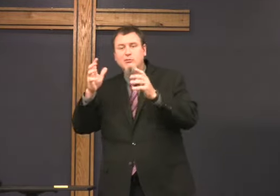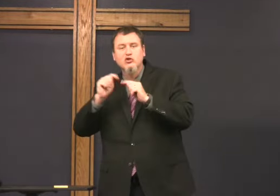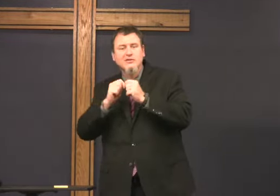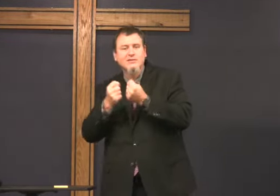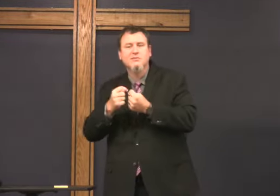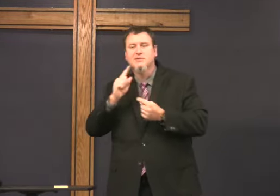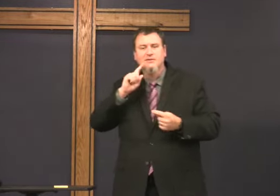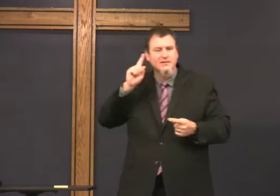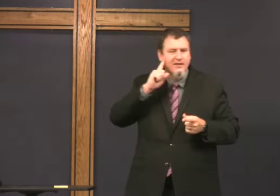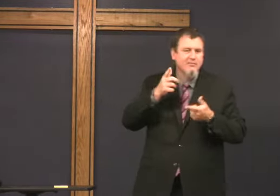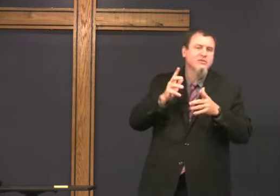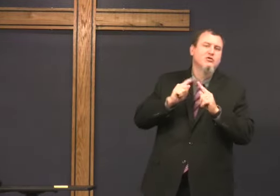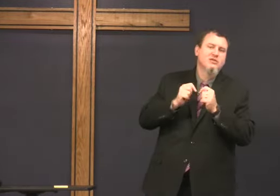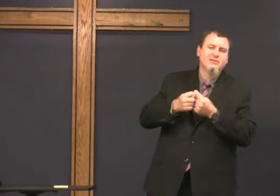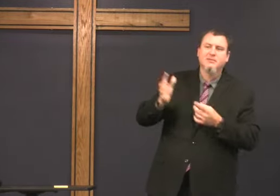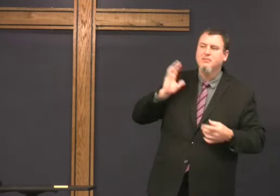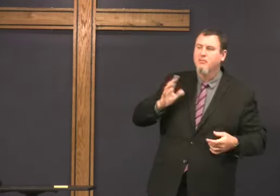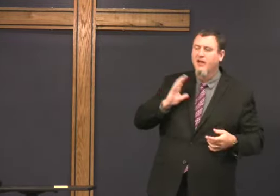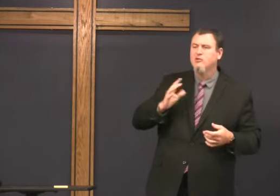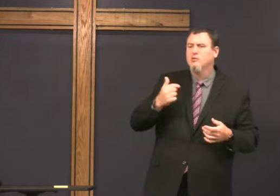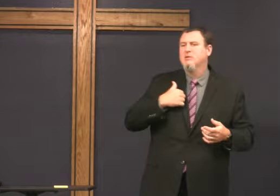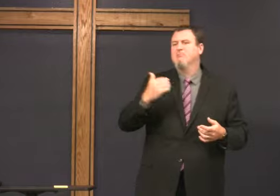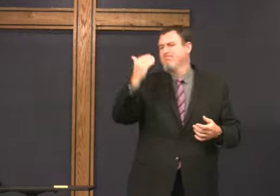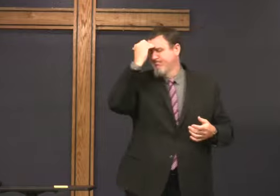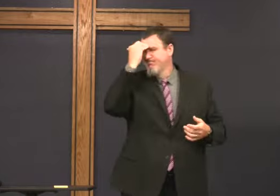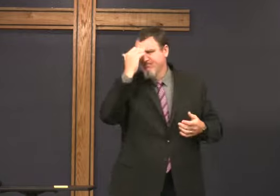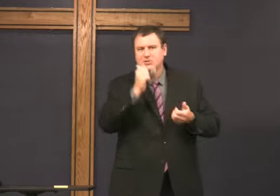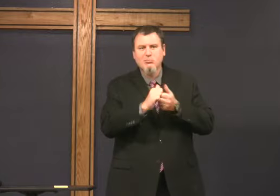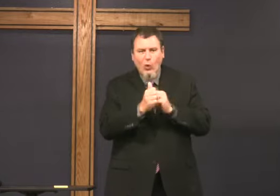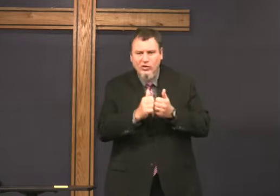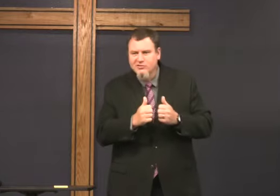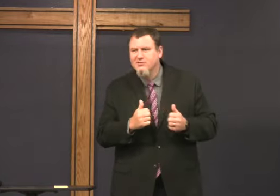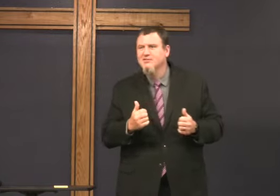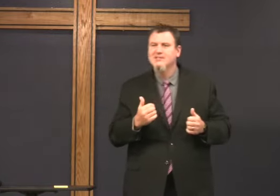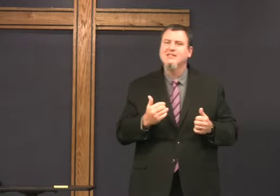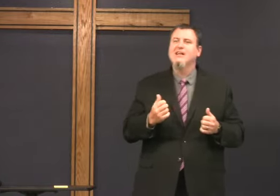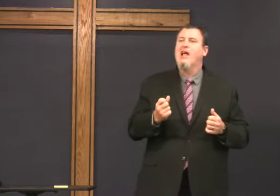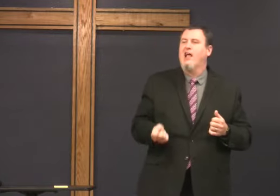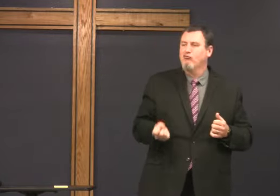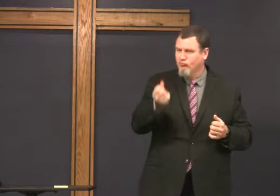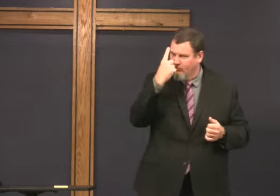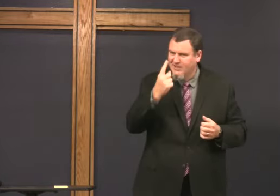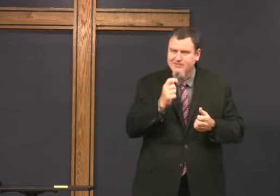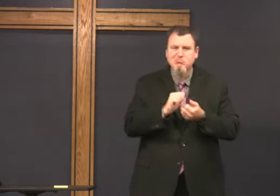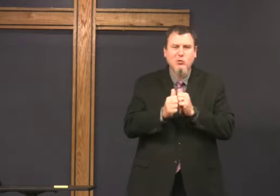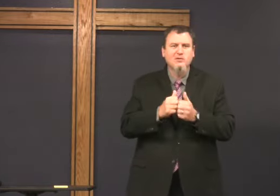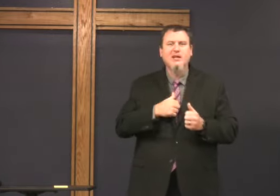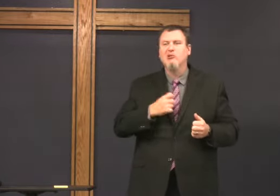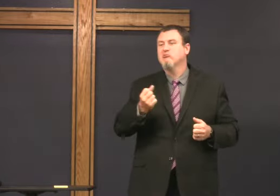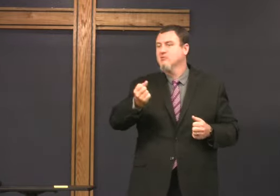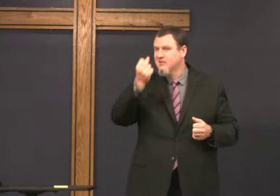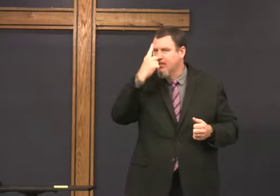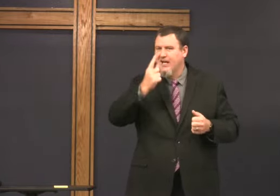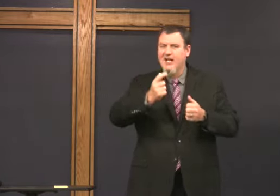I'm a coach for other teams. I used to coach a deaf team. So I'm familiar with sports. I understand